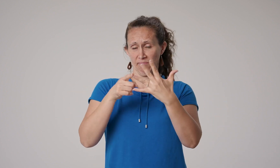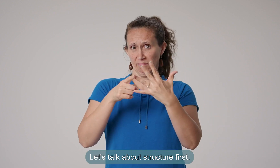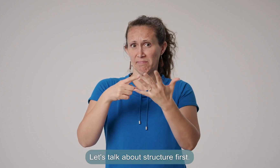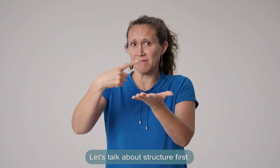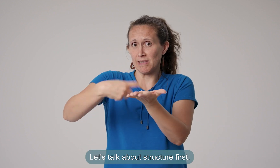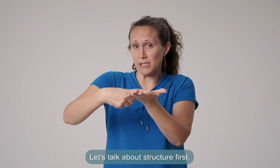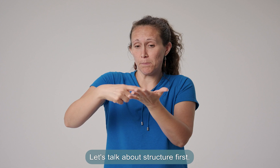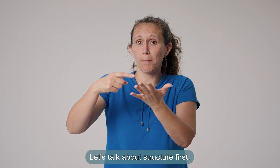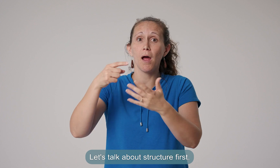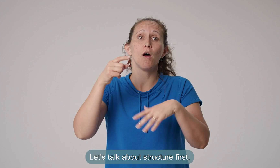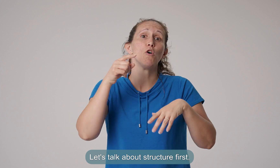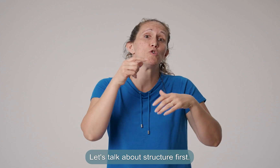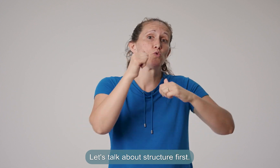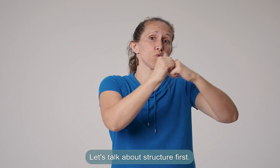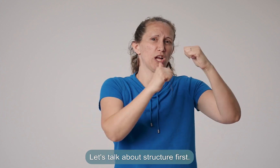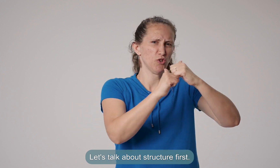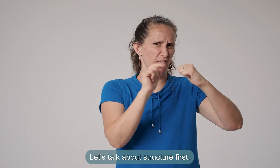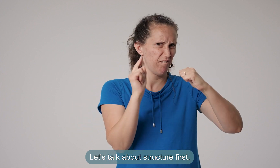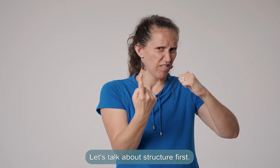Let's talk about structure first.